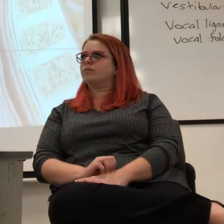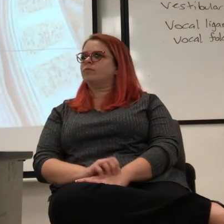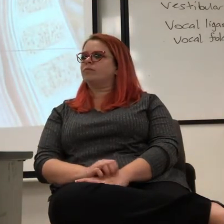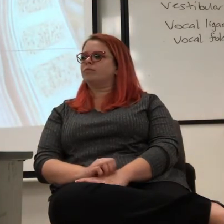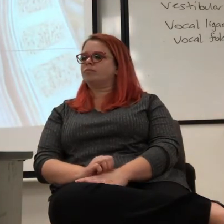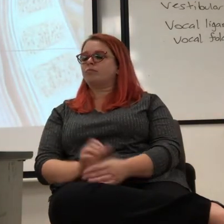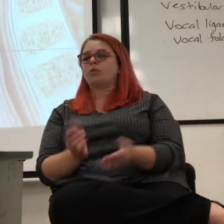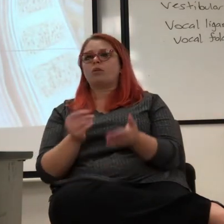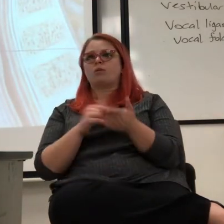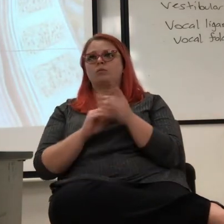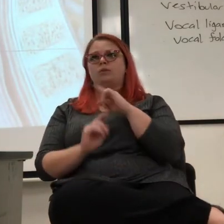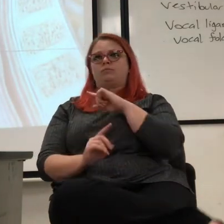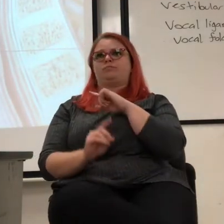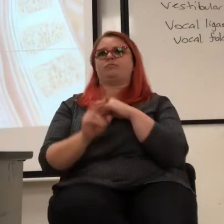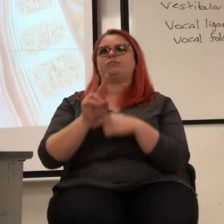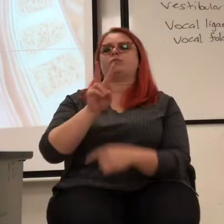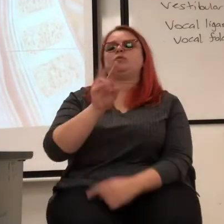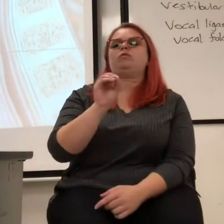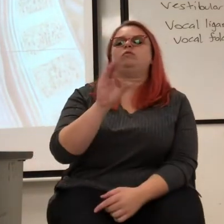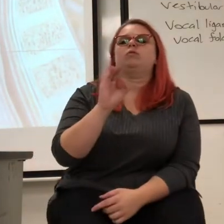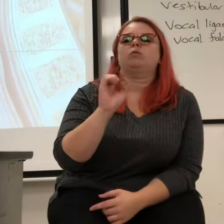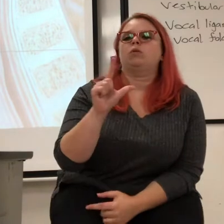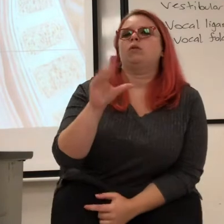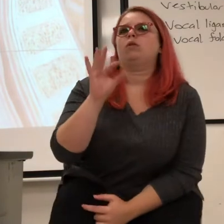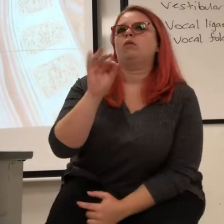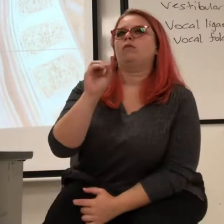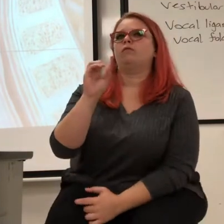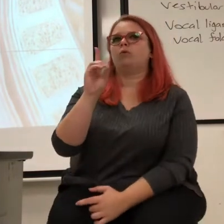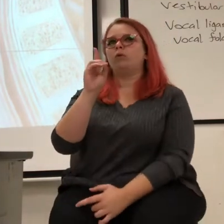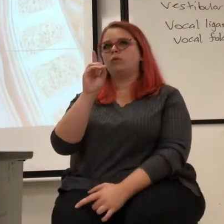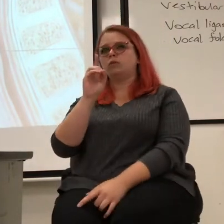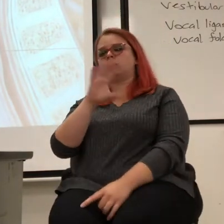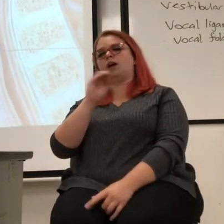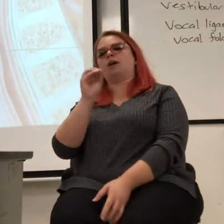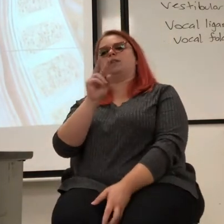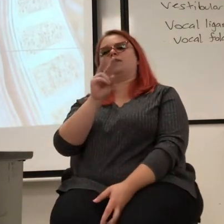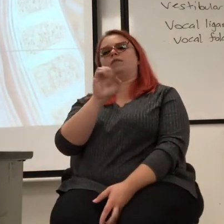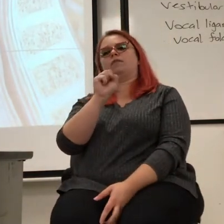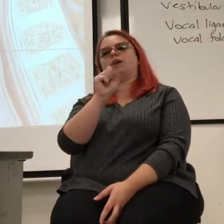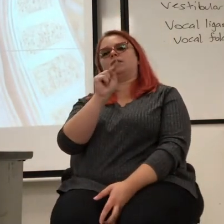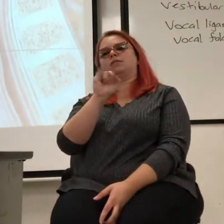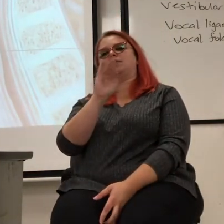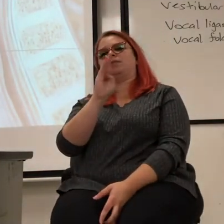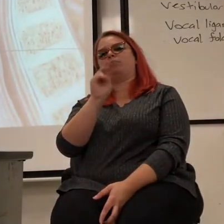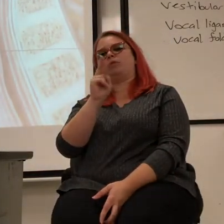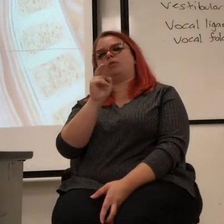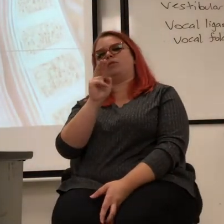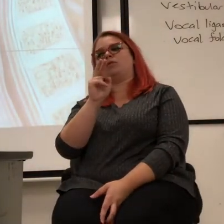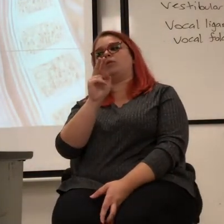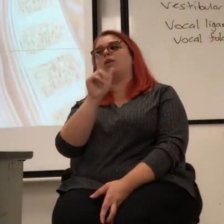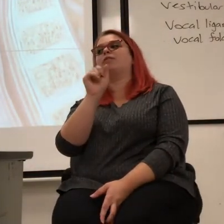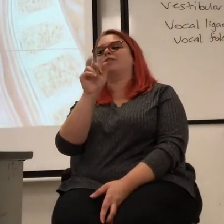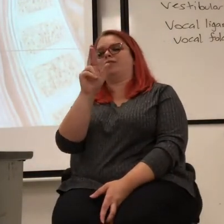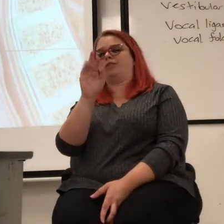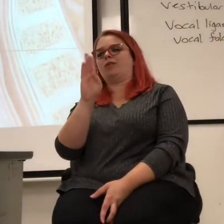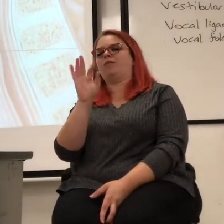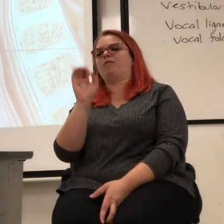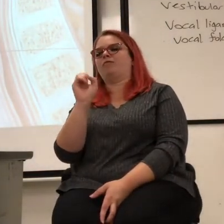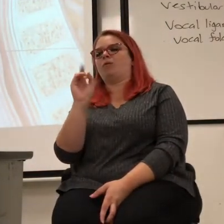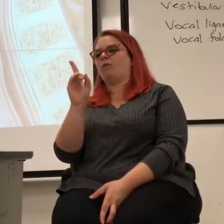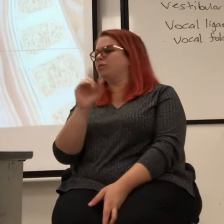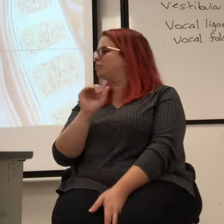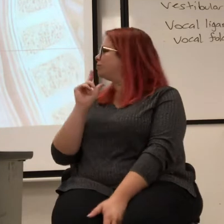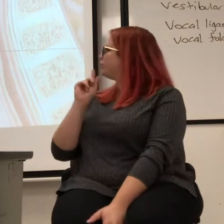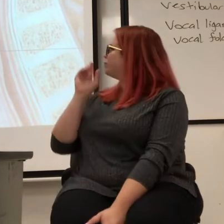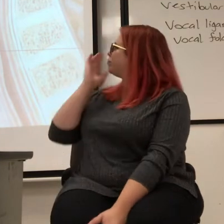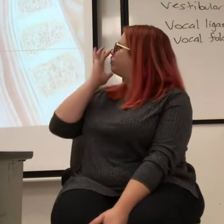So again, here the vocal fold and the vestibular fold. Okay, that's what it looks